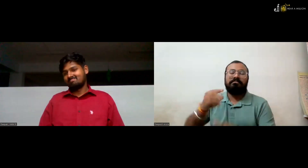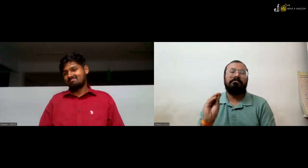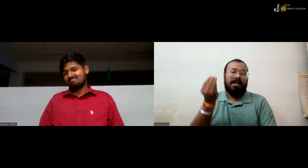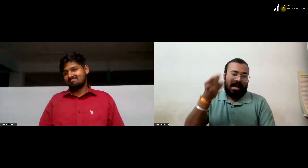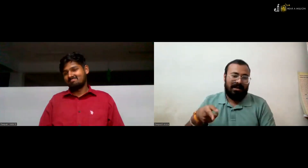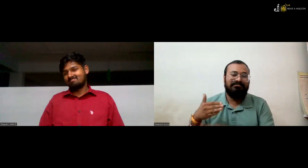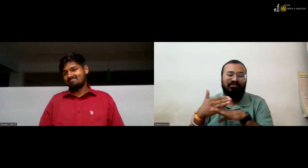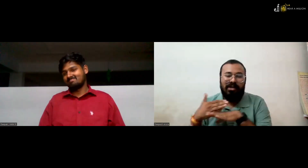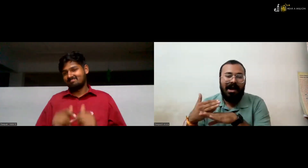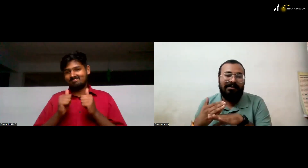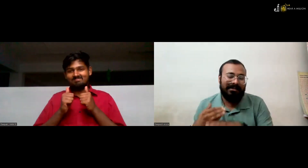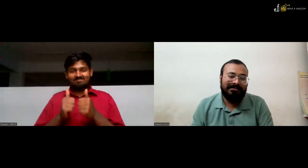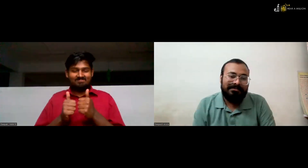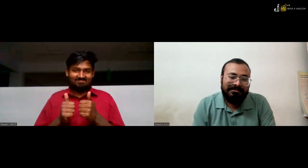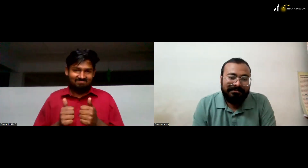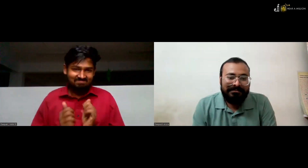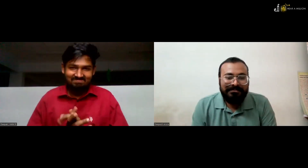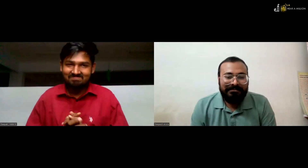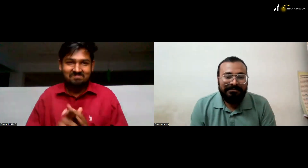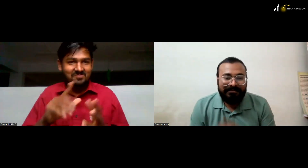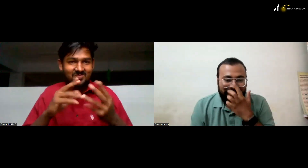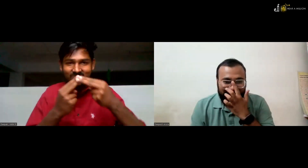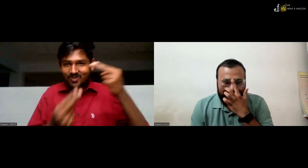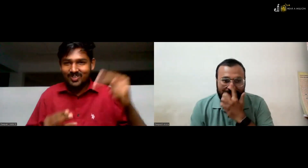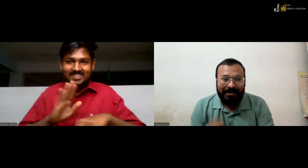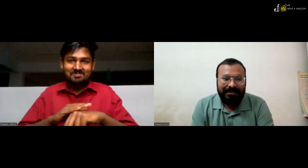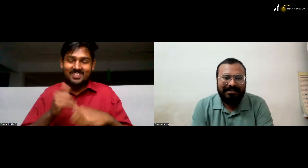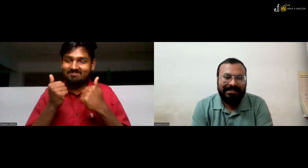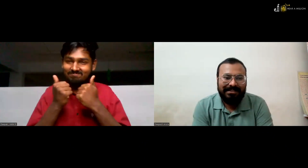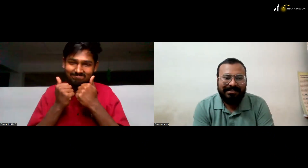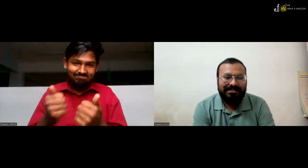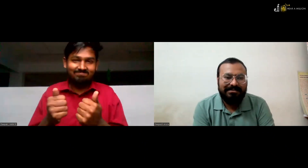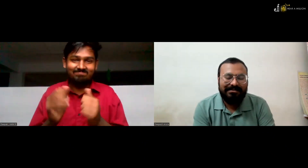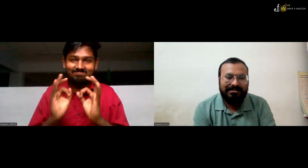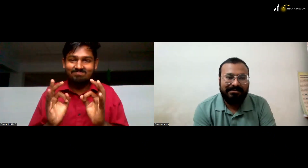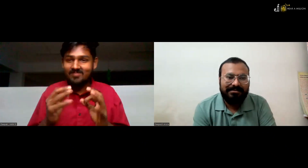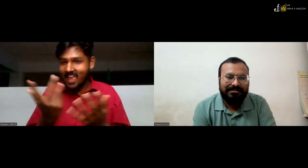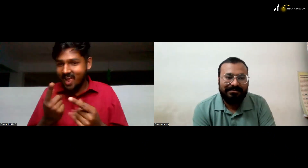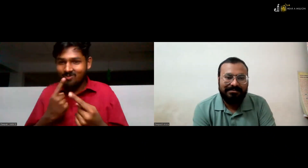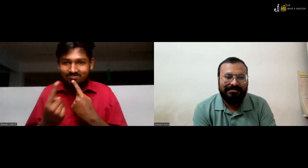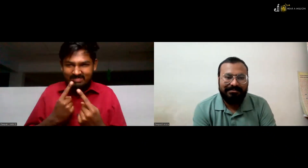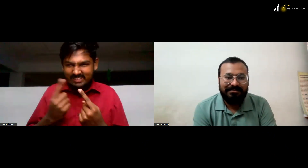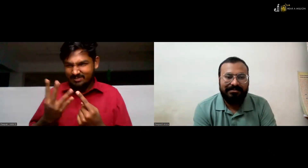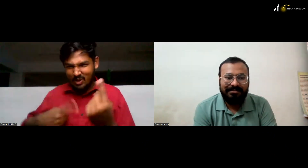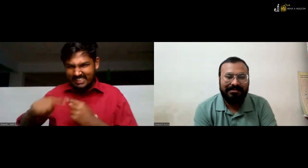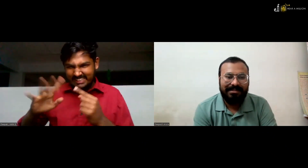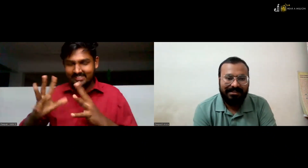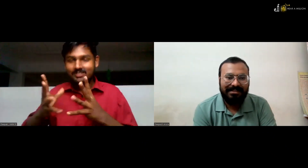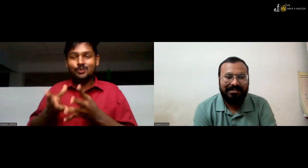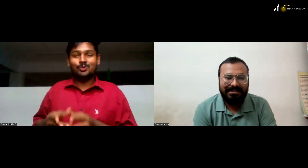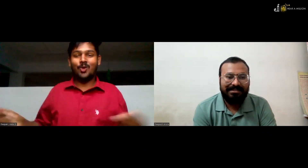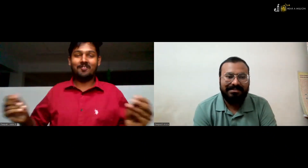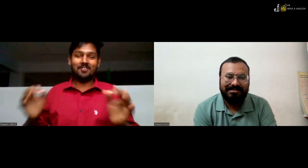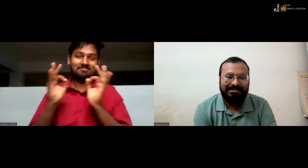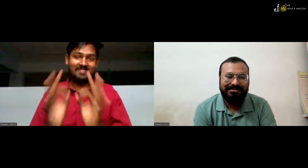that person can return the money, and the same other day you can do the same thing. Thank you so much for sharing your